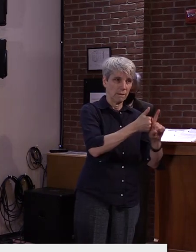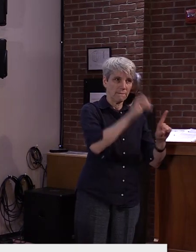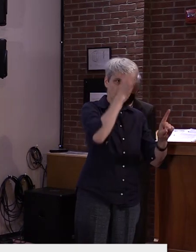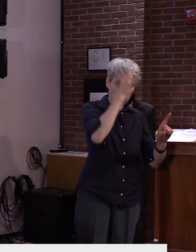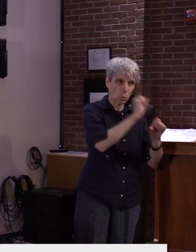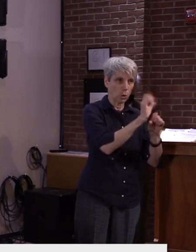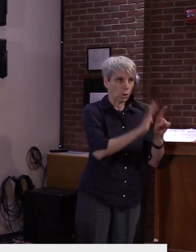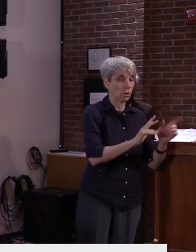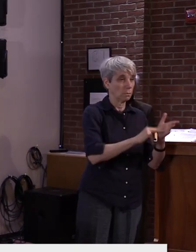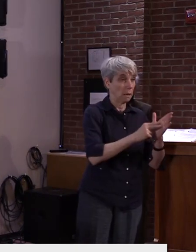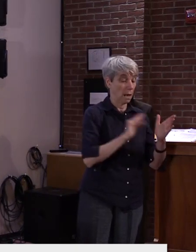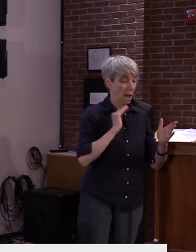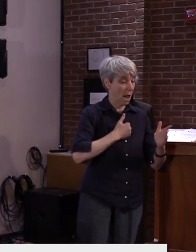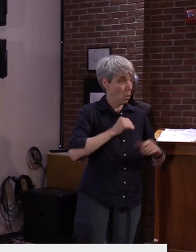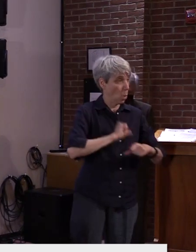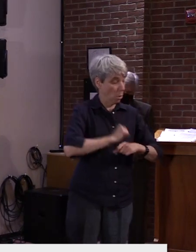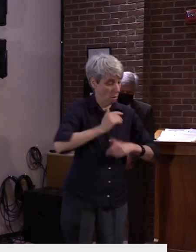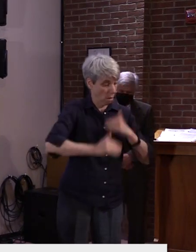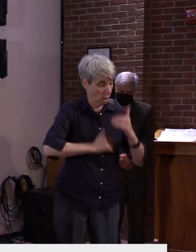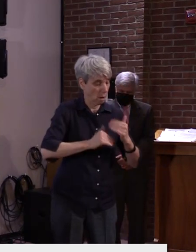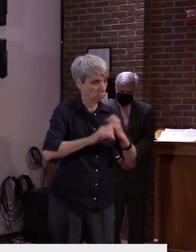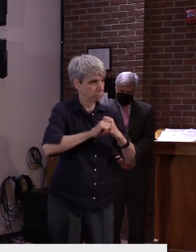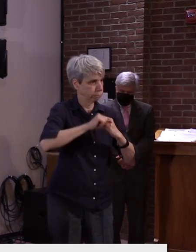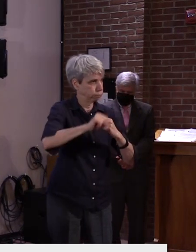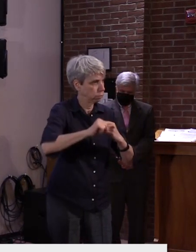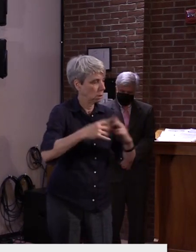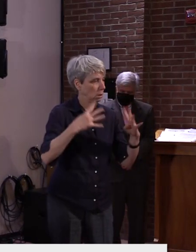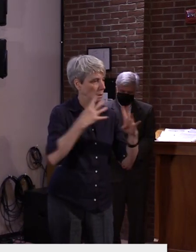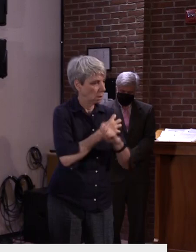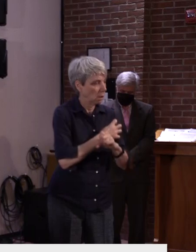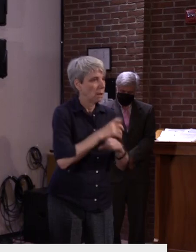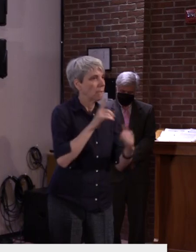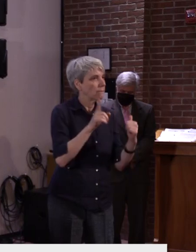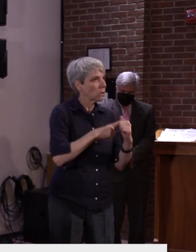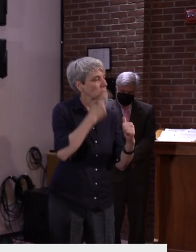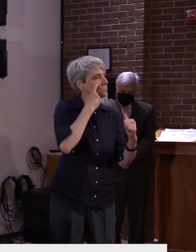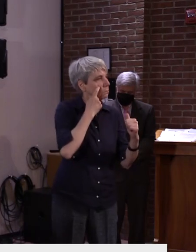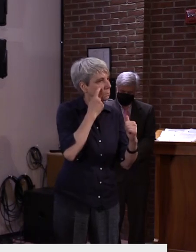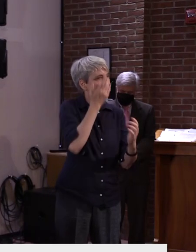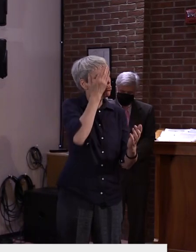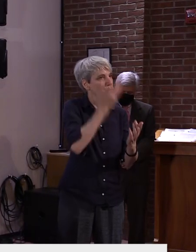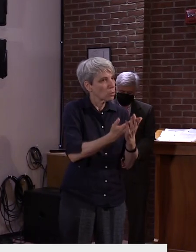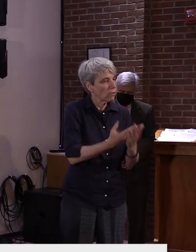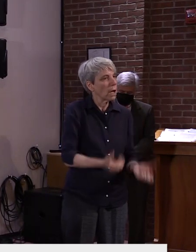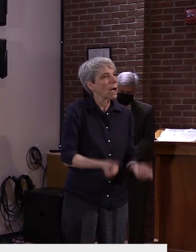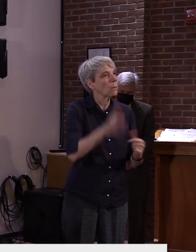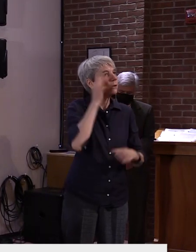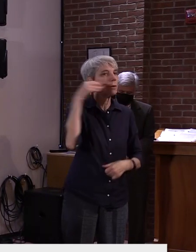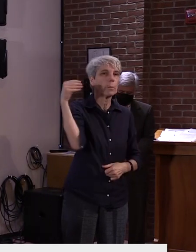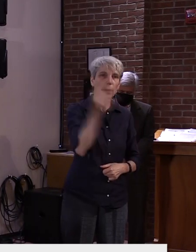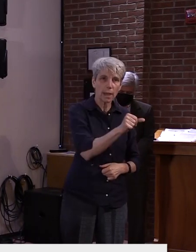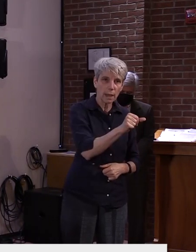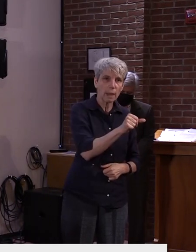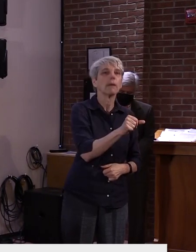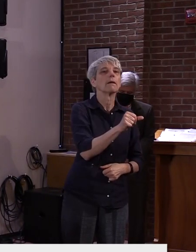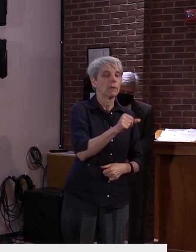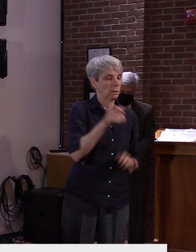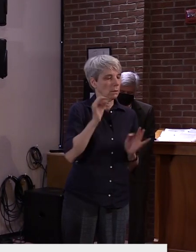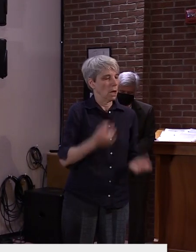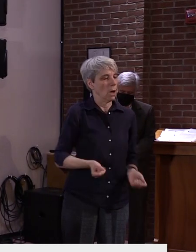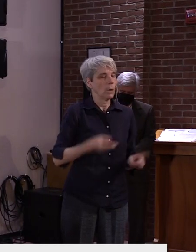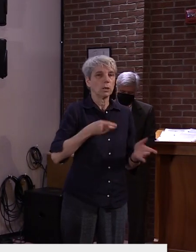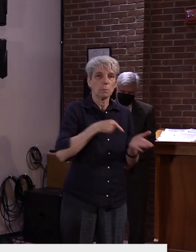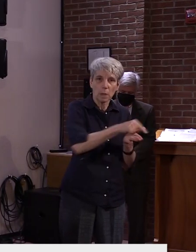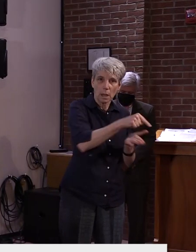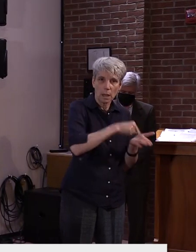actually receive confirmation of wages from the federal government before we can pay out benefits. So we have requested